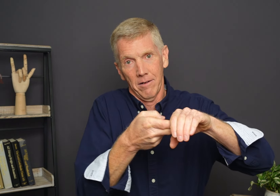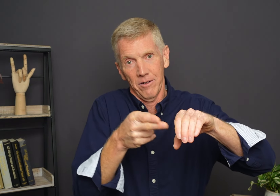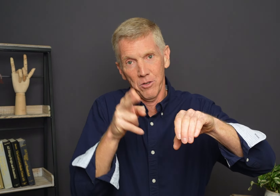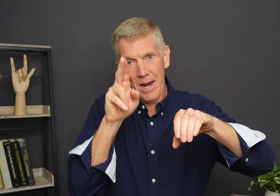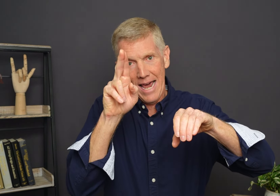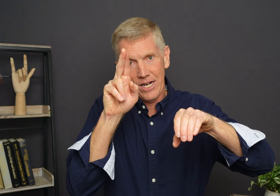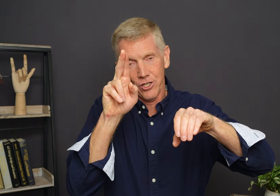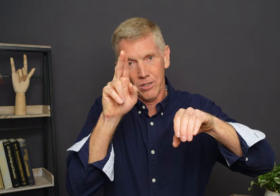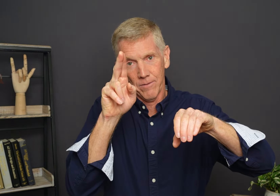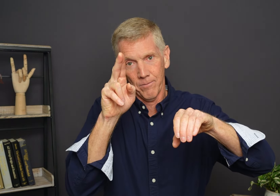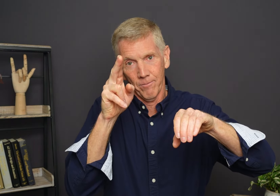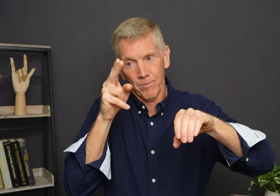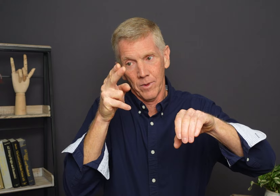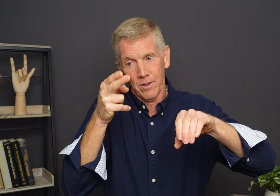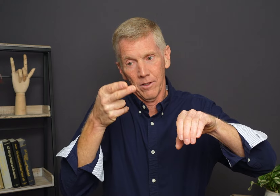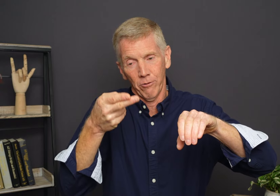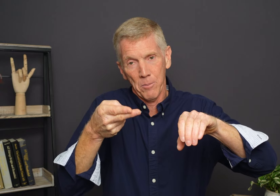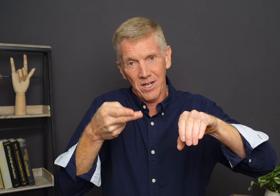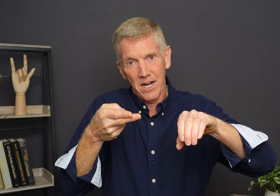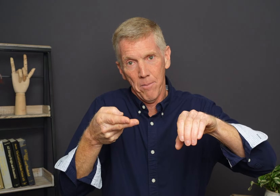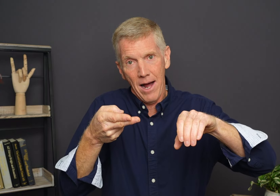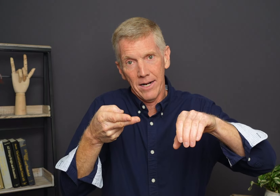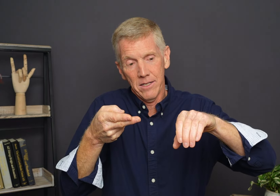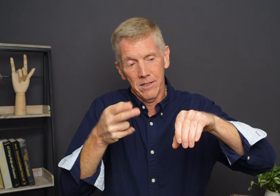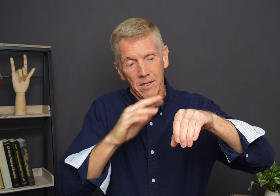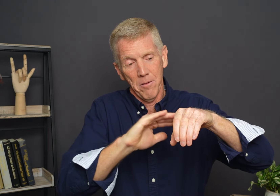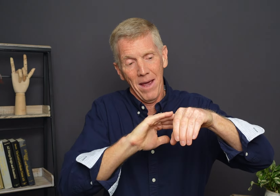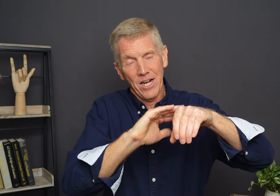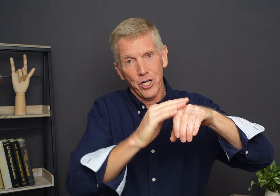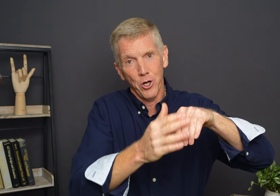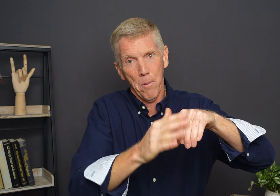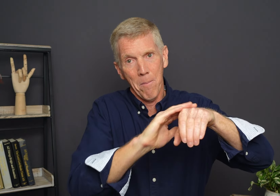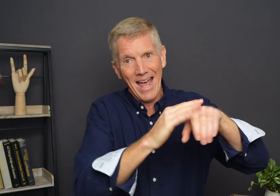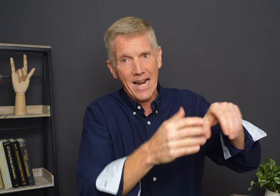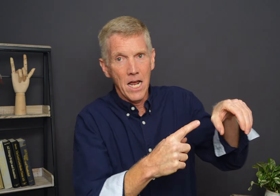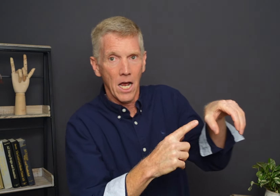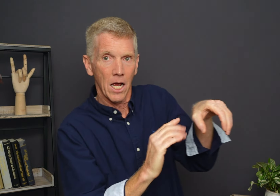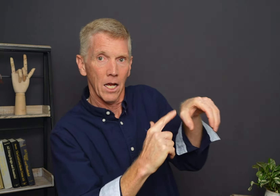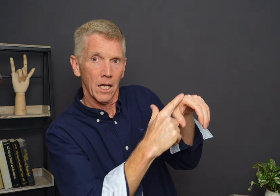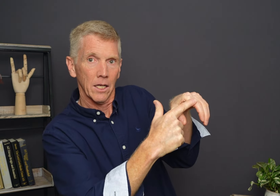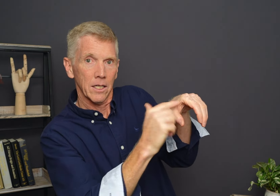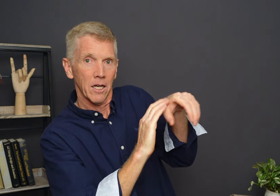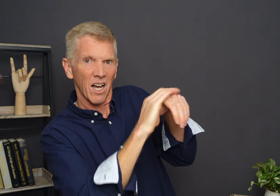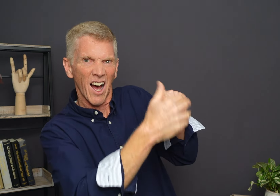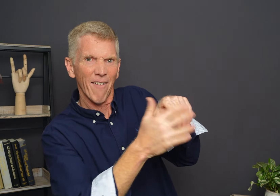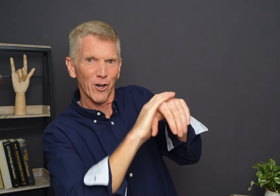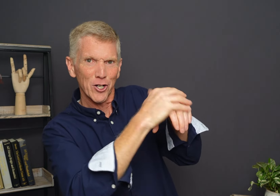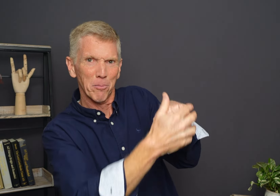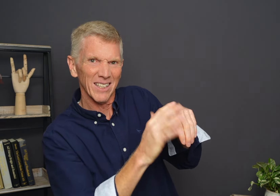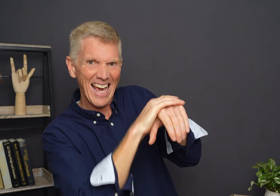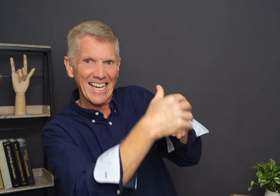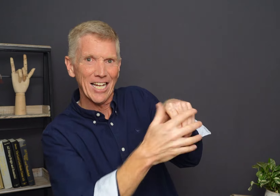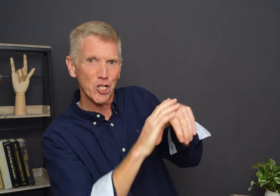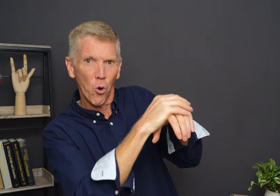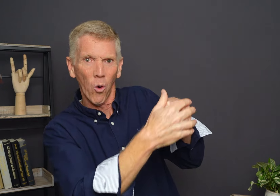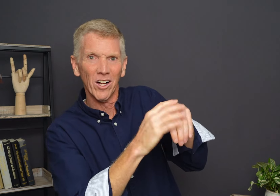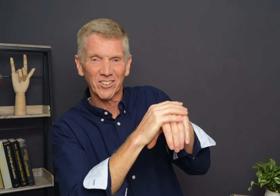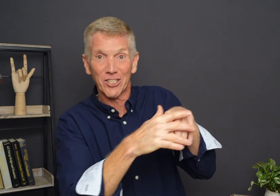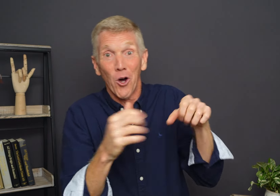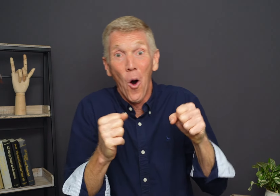Here's my H, representing a body. Imagine your bed, covers, blankets, quilts. It's